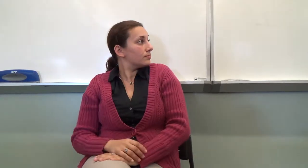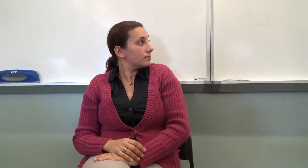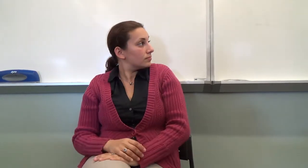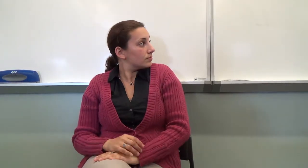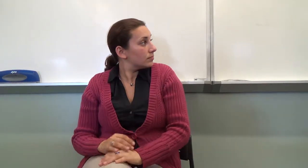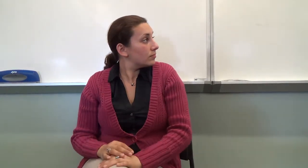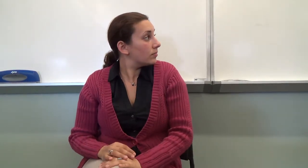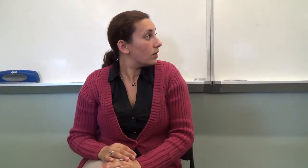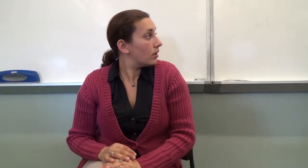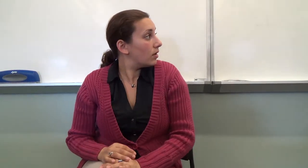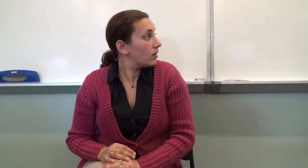Now, there's a lot of symmetry here.